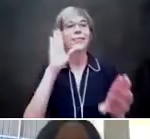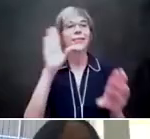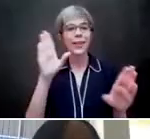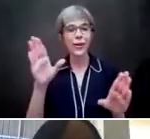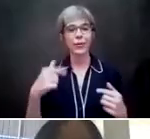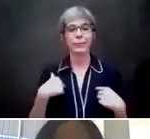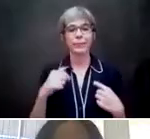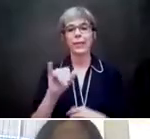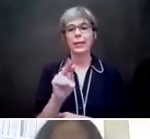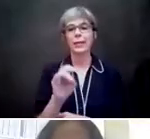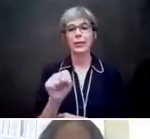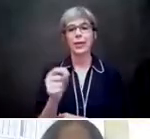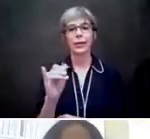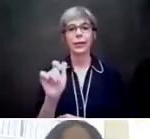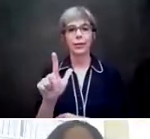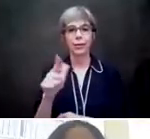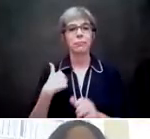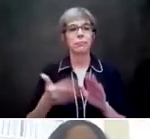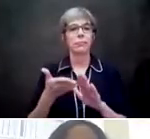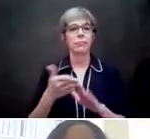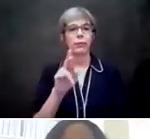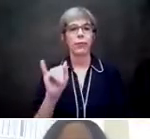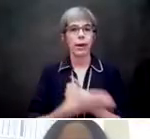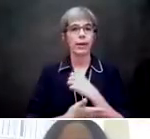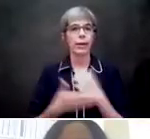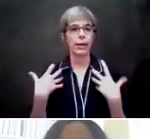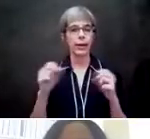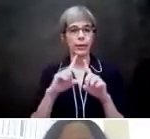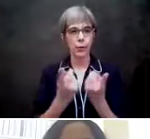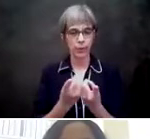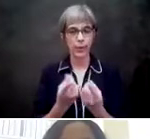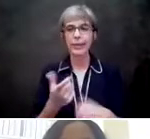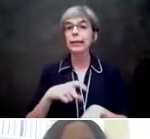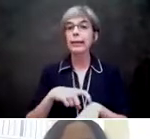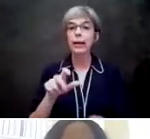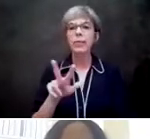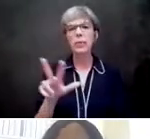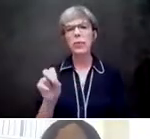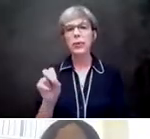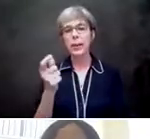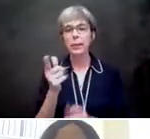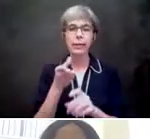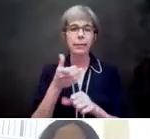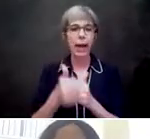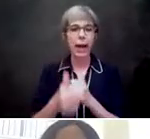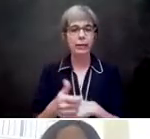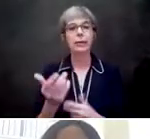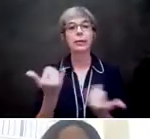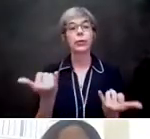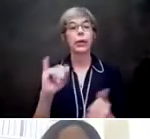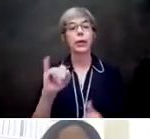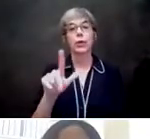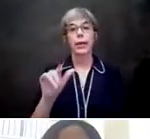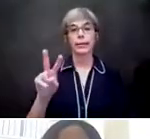Janet Hill, the Chief Operating Officer at the Rock Island County Health Department. It's a little bit after 3:30 on July 2nd. We